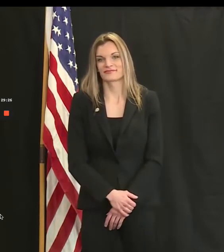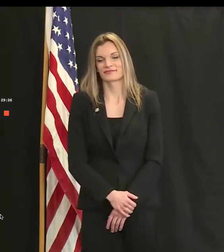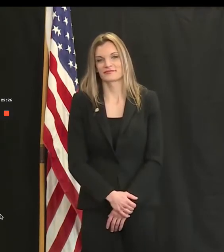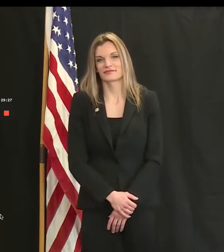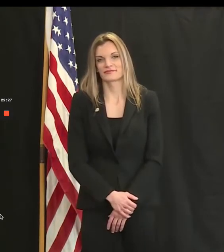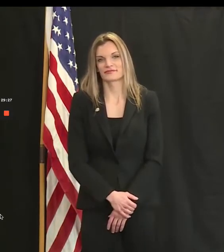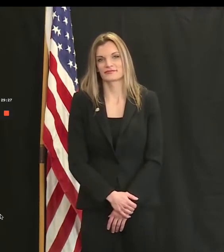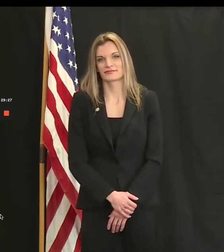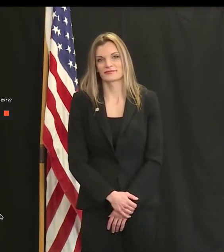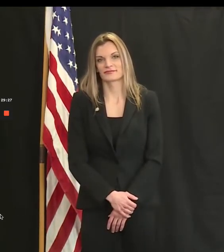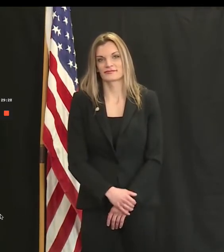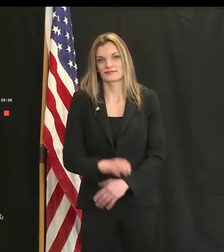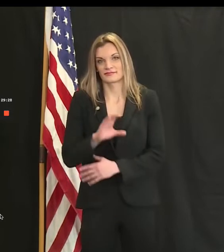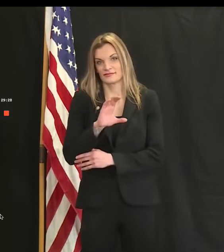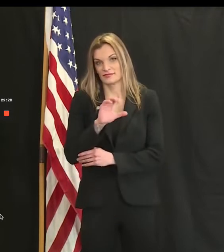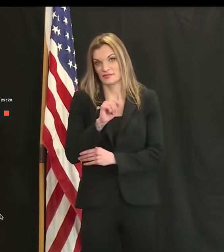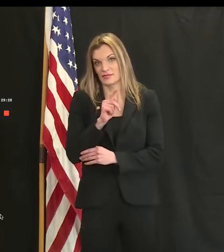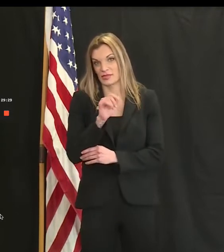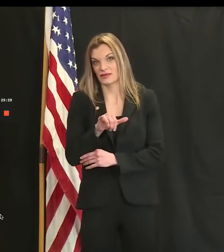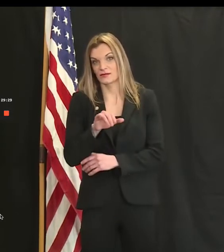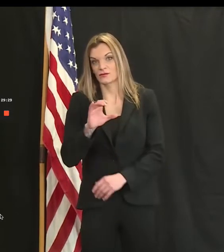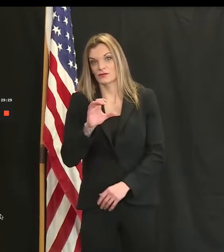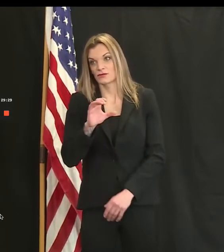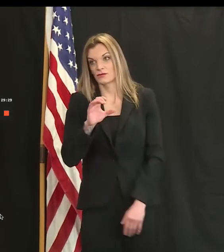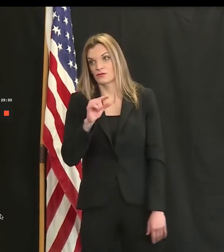Next would be Kathy Gray.